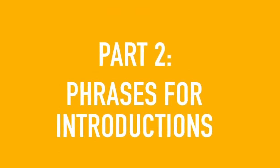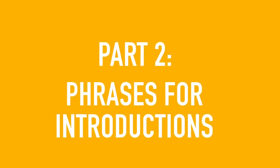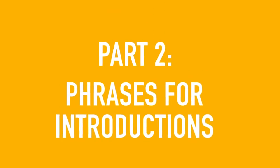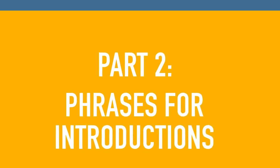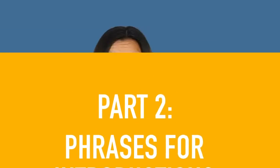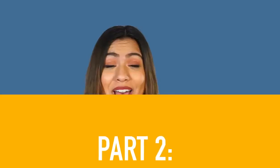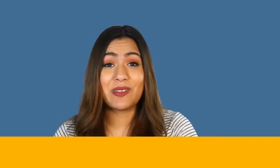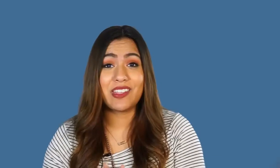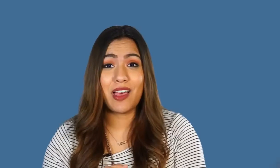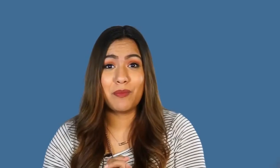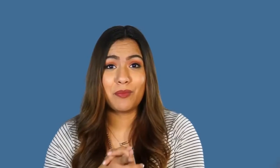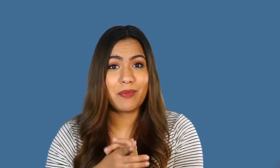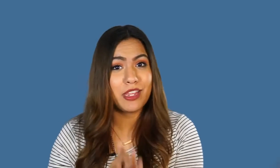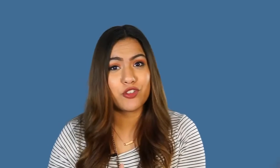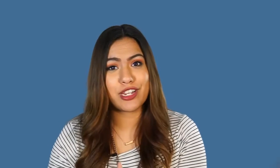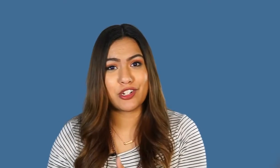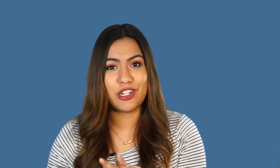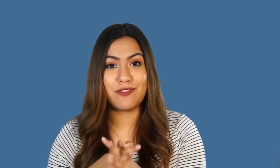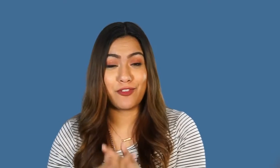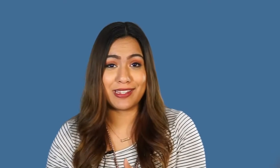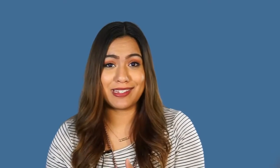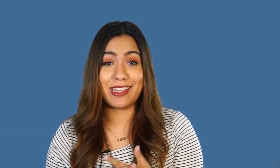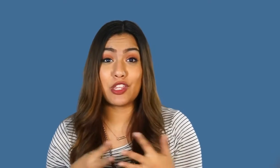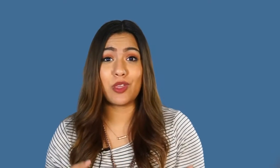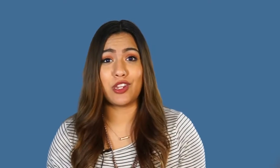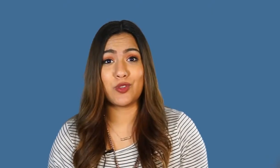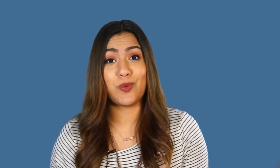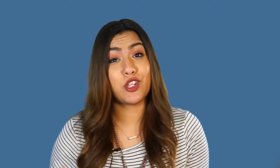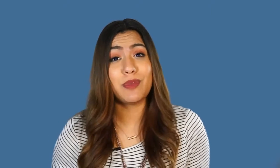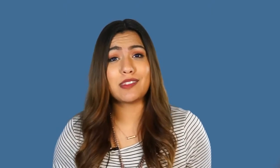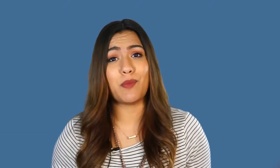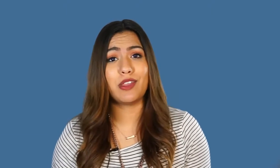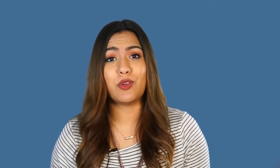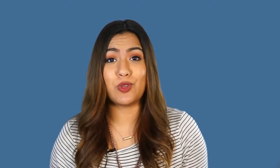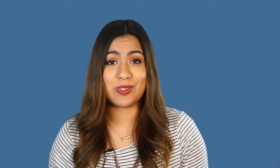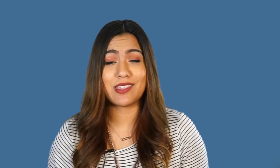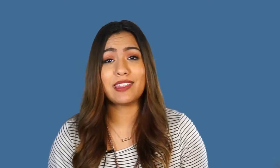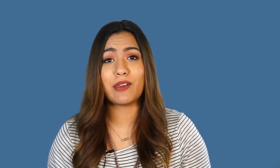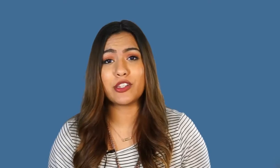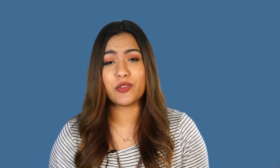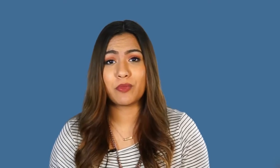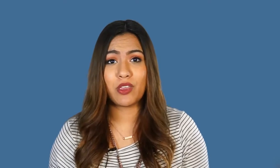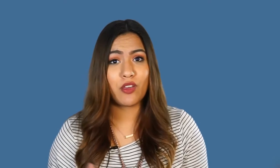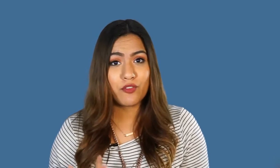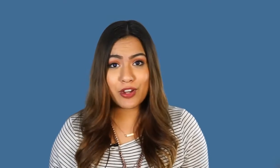So let's talk about some introduction phrases that you can use when you meet someone who uses sign language.